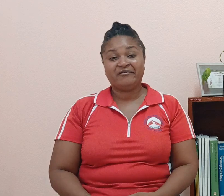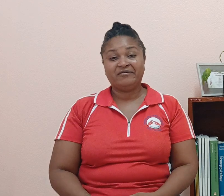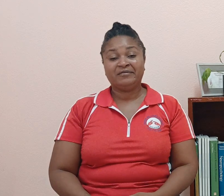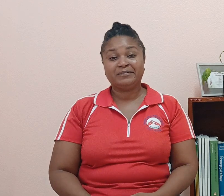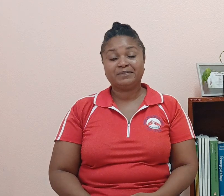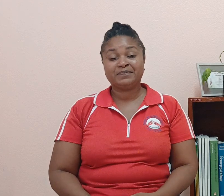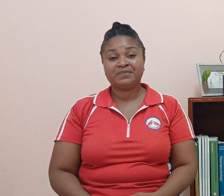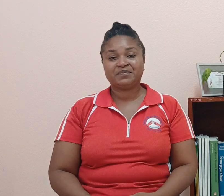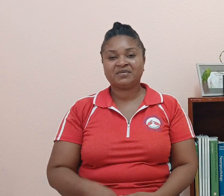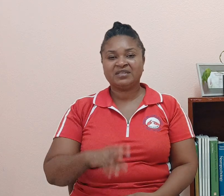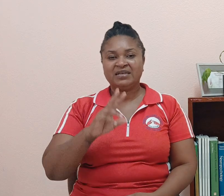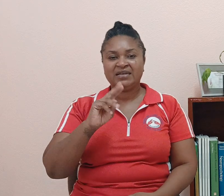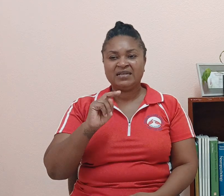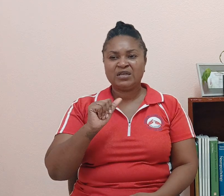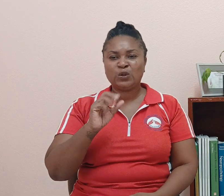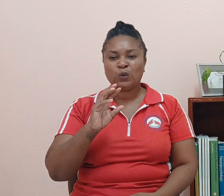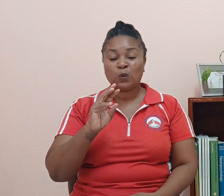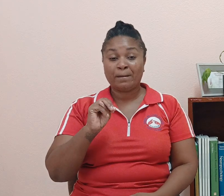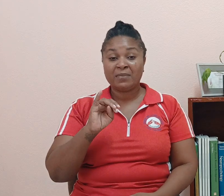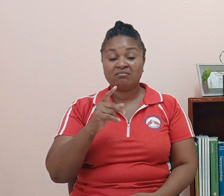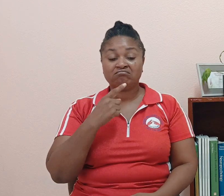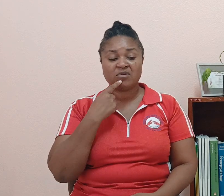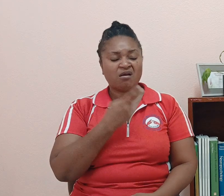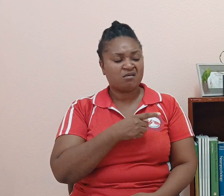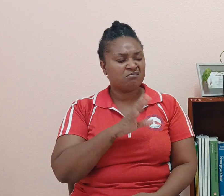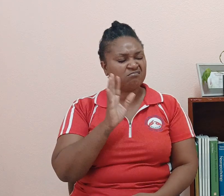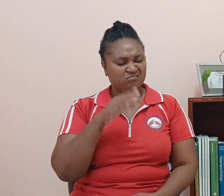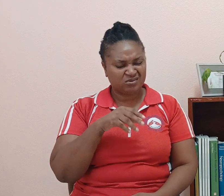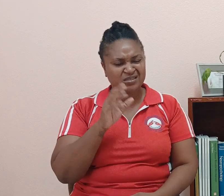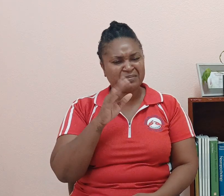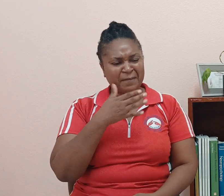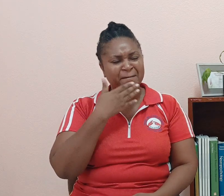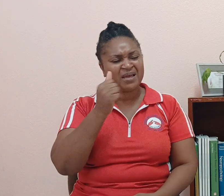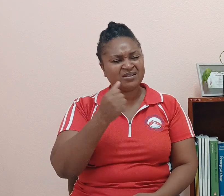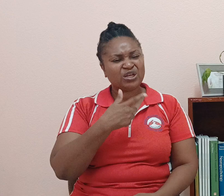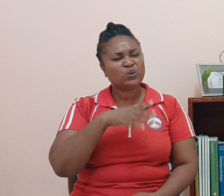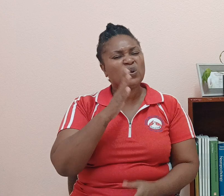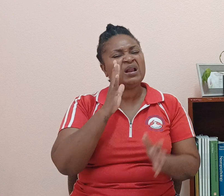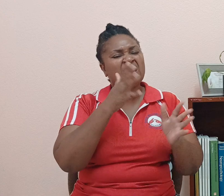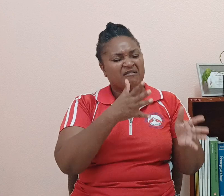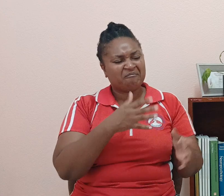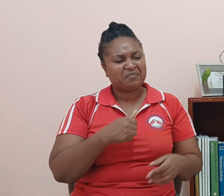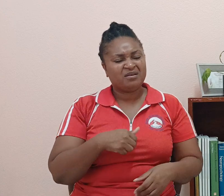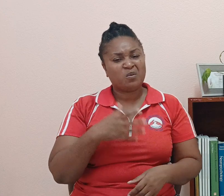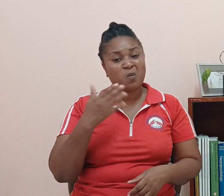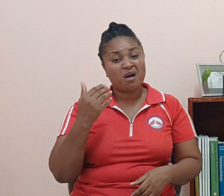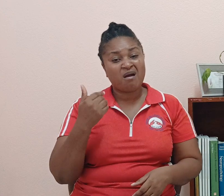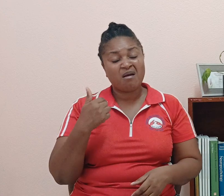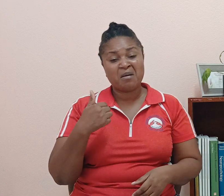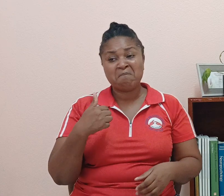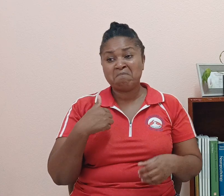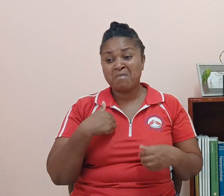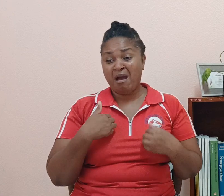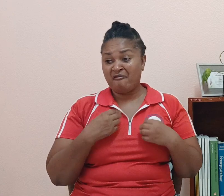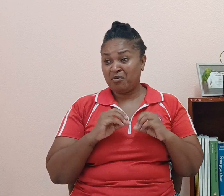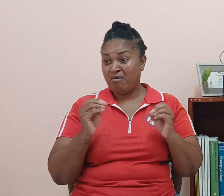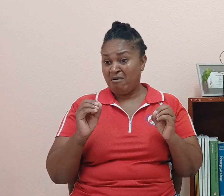She told them that they would do better to leave her because she had no other sons they could